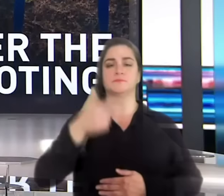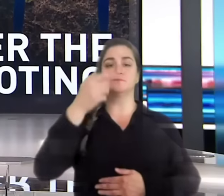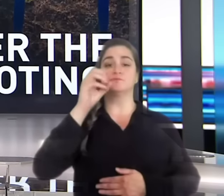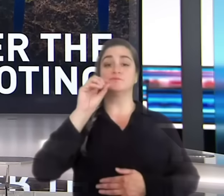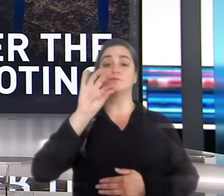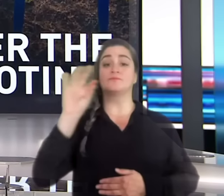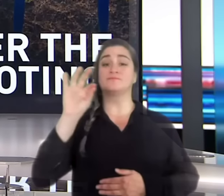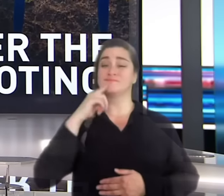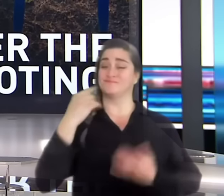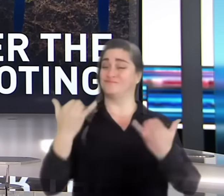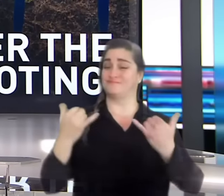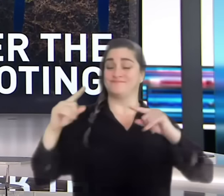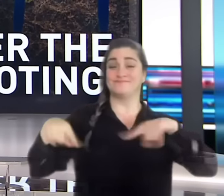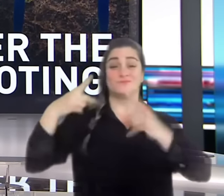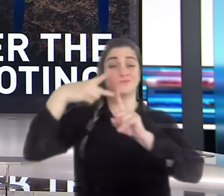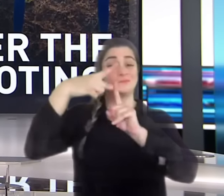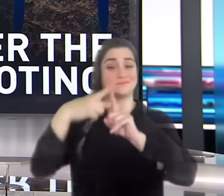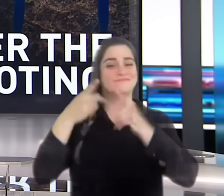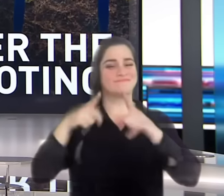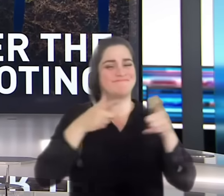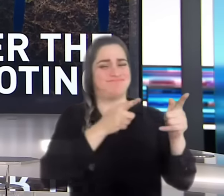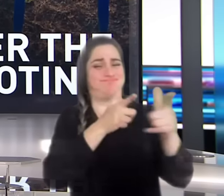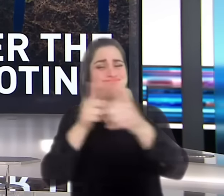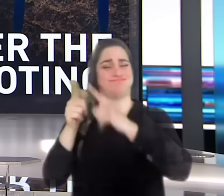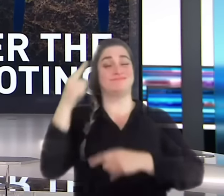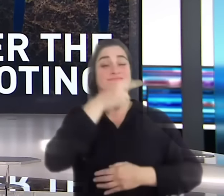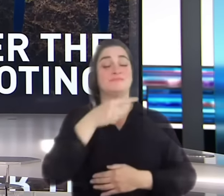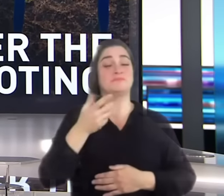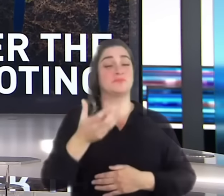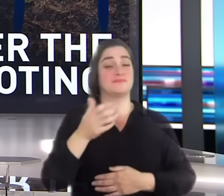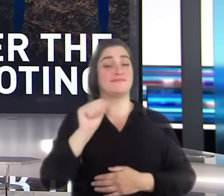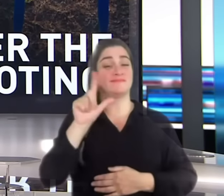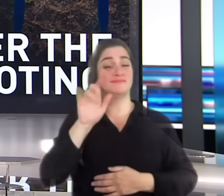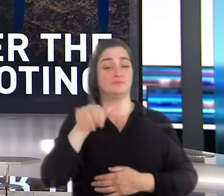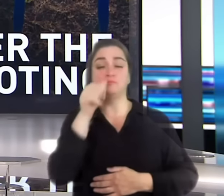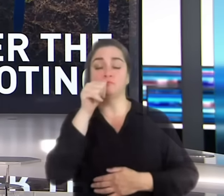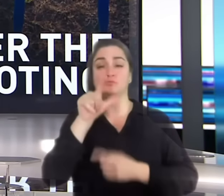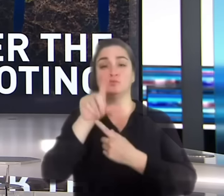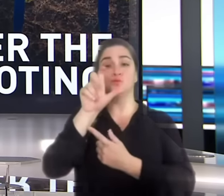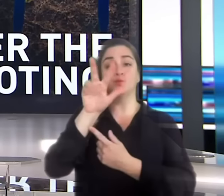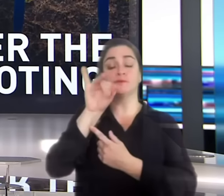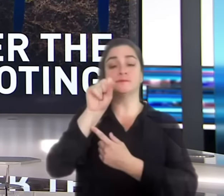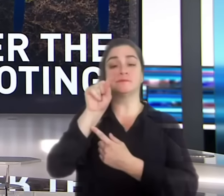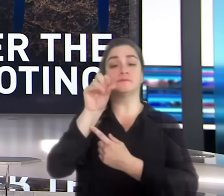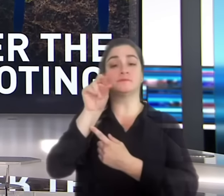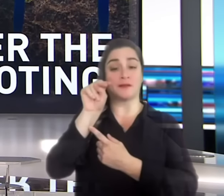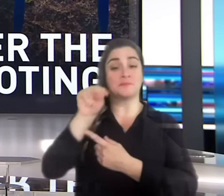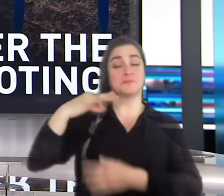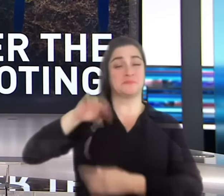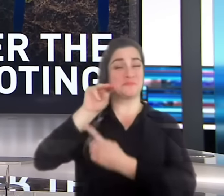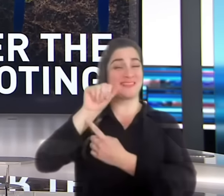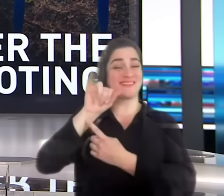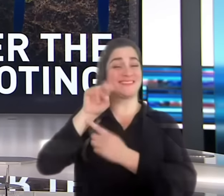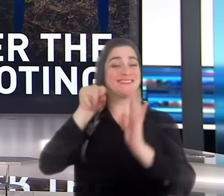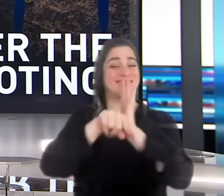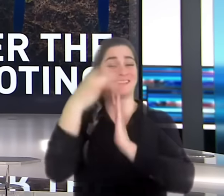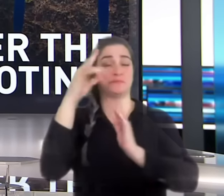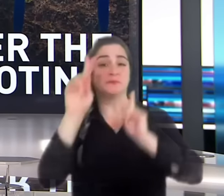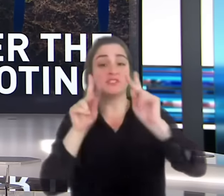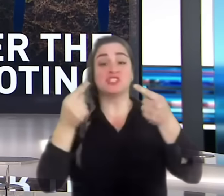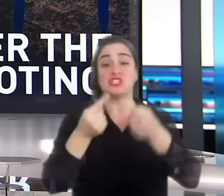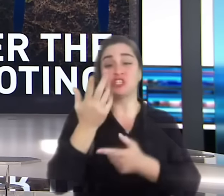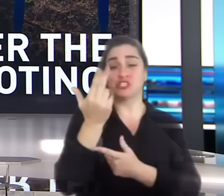Today marks two months since a gunman opened fire on a bowling alley and bar in Lewiston, Maine, killing 18 people and injuring 13